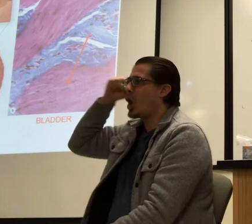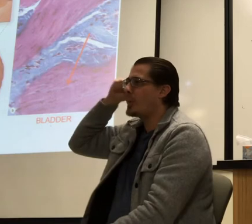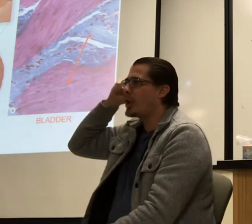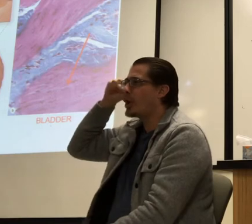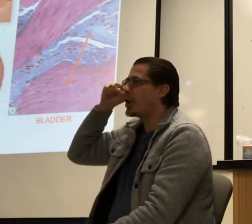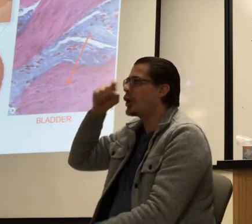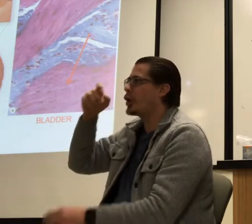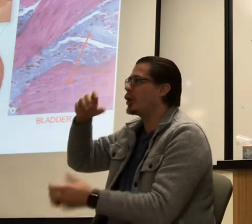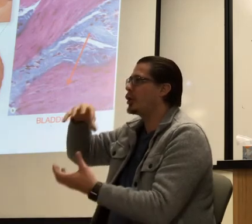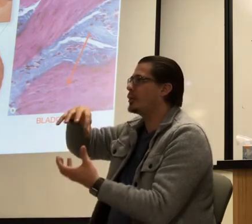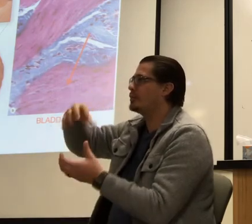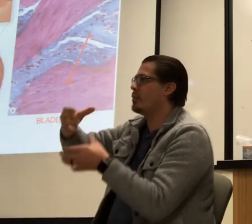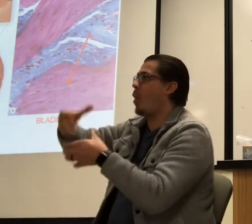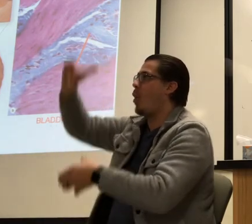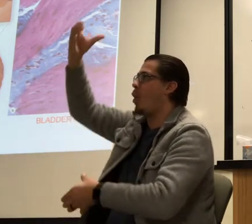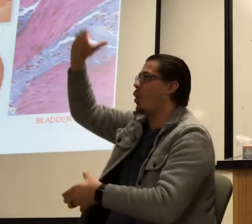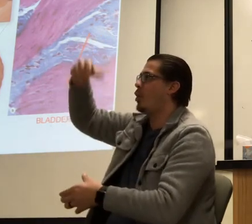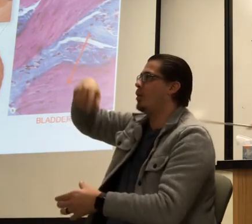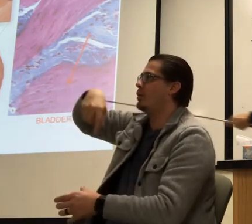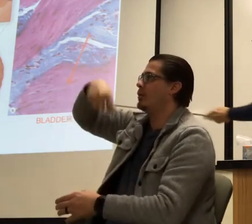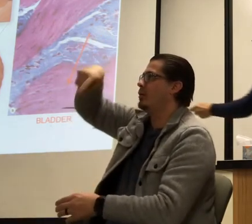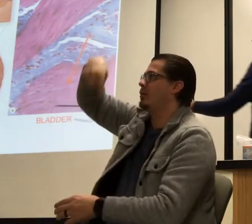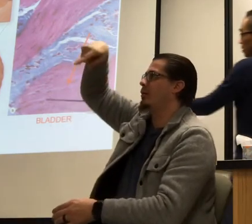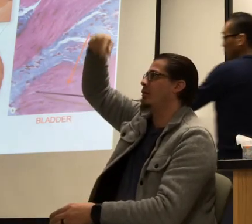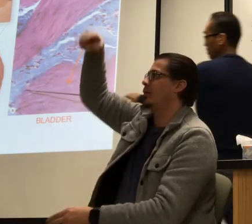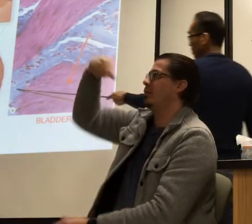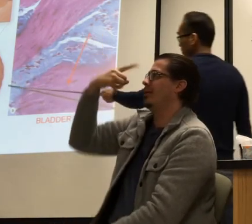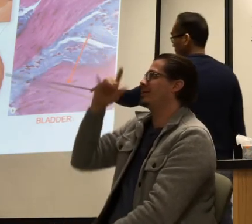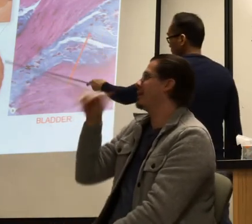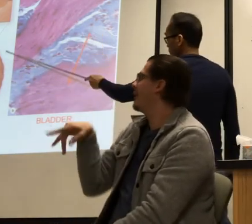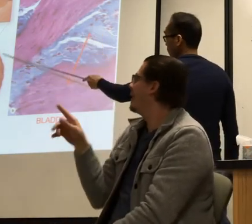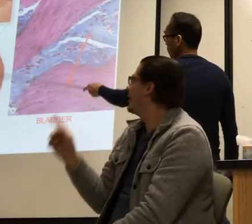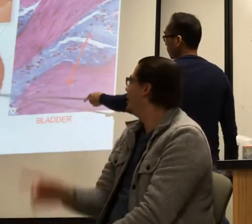barbershop pole, kind of looks like that.